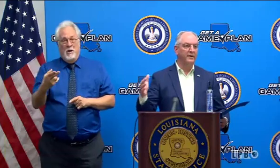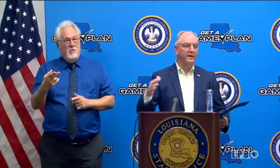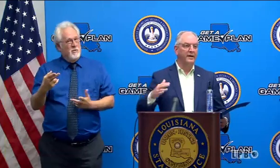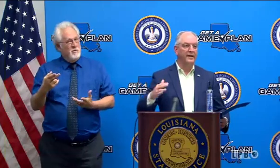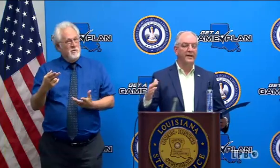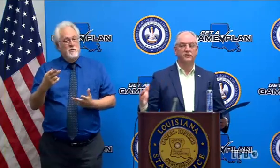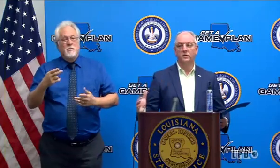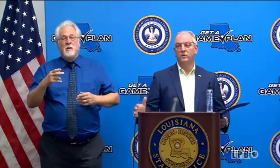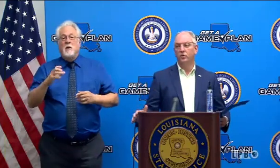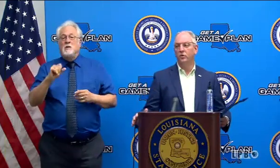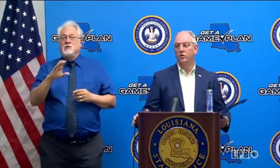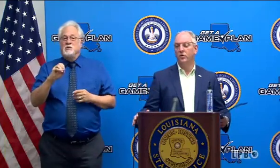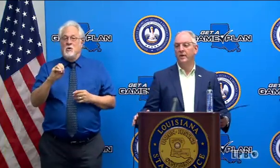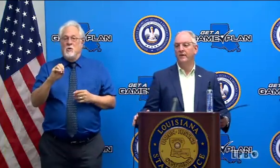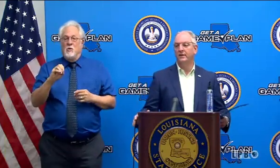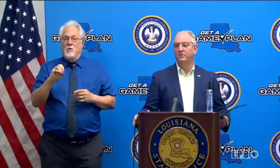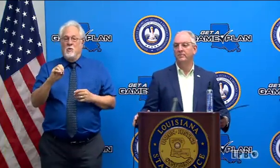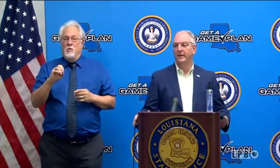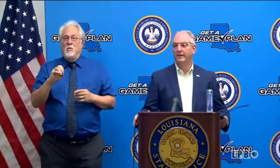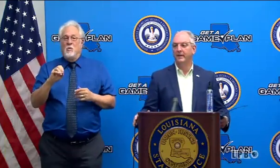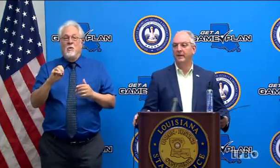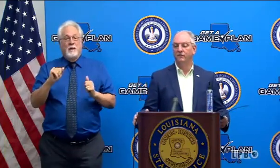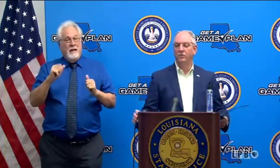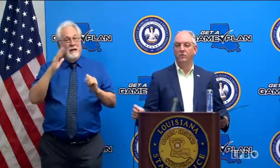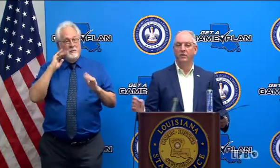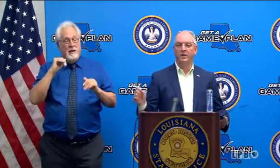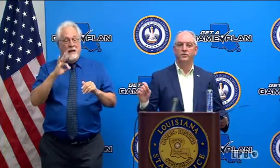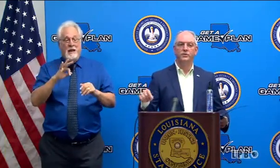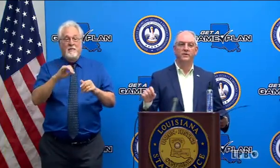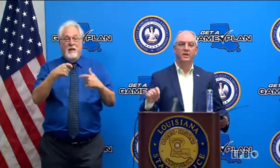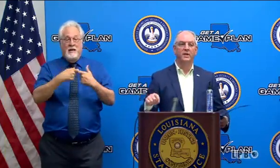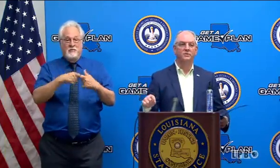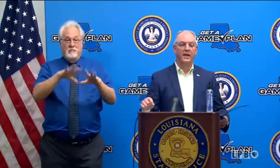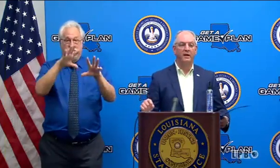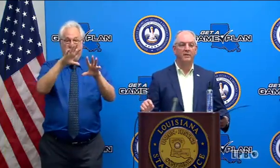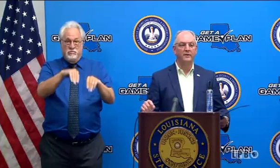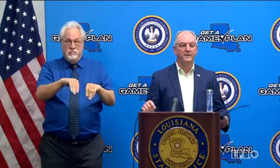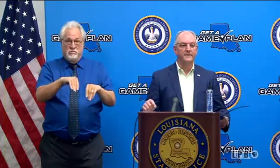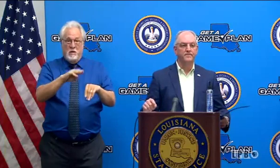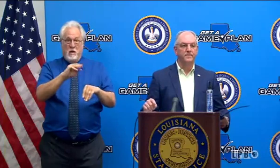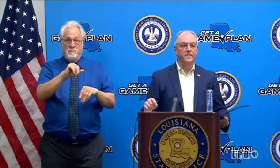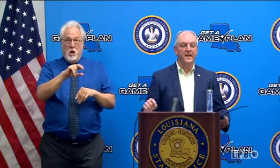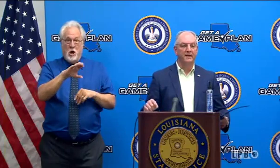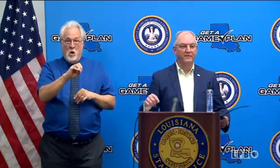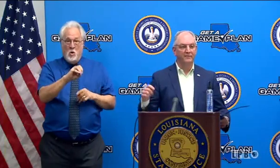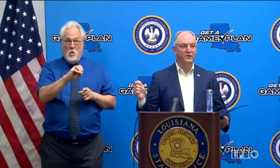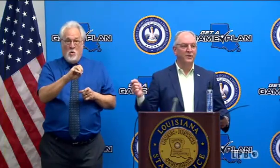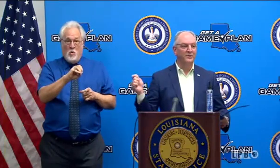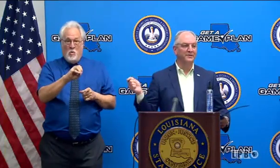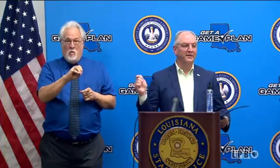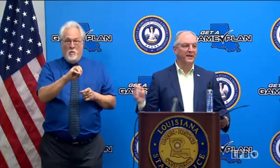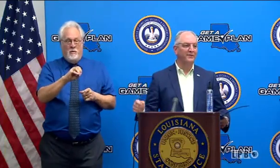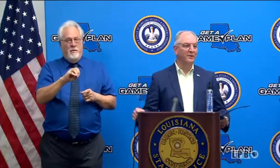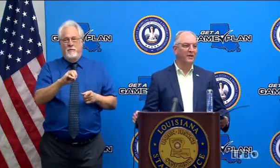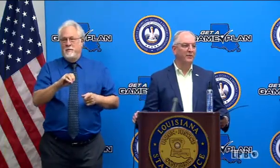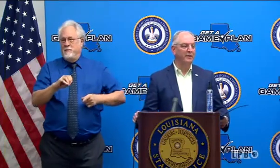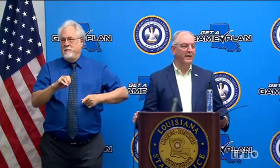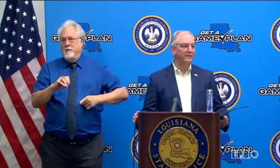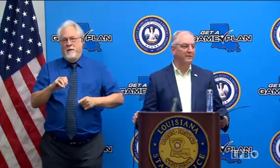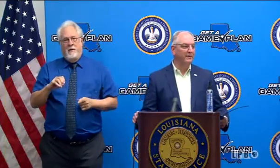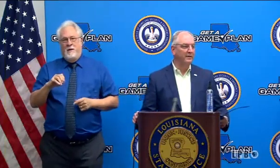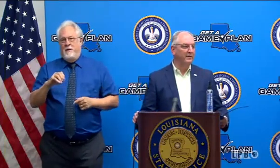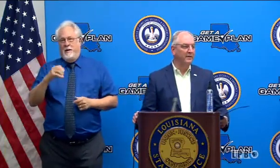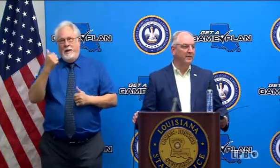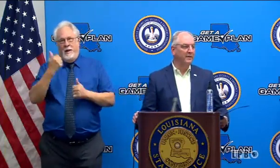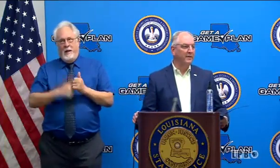greater. And so you can anticipate that if your electricity goes out, and I've never known us to have a hurricane